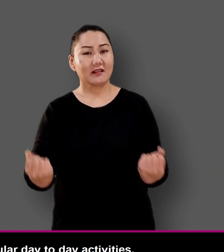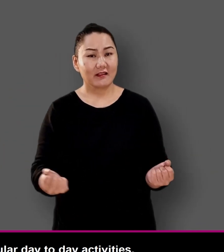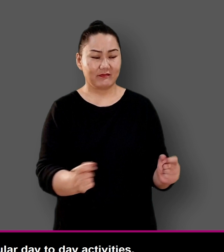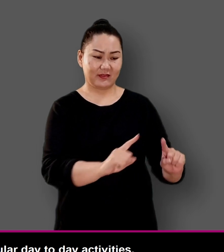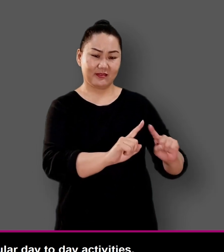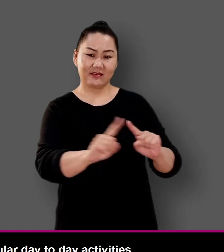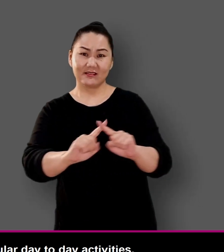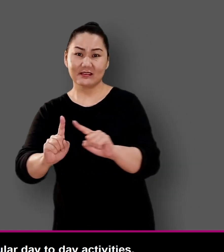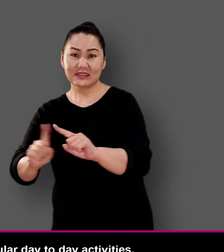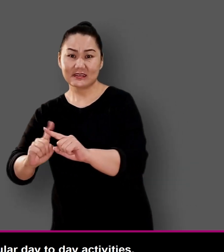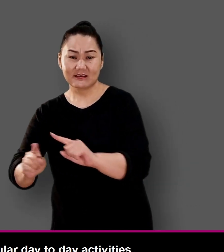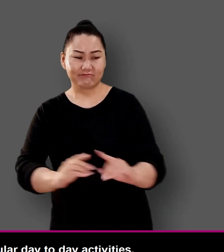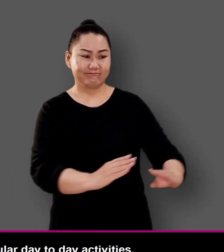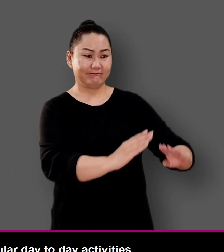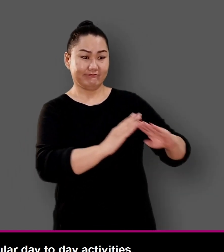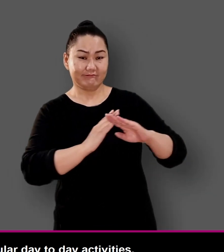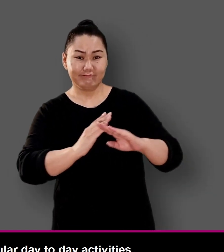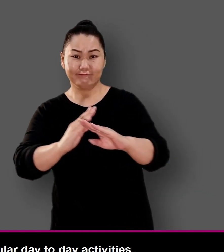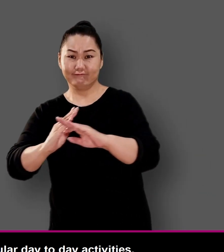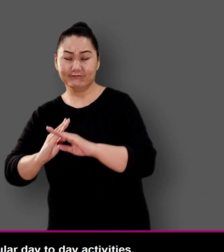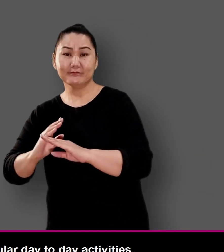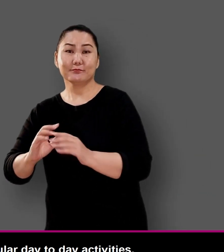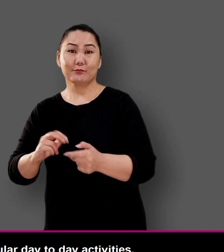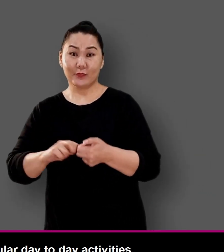in carrying out regular day-to-day activities.